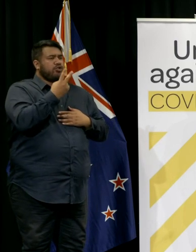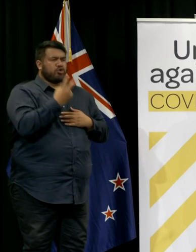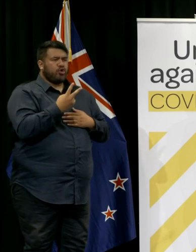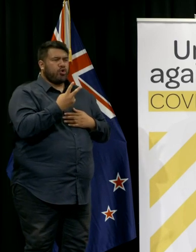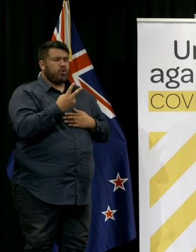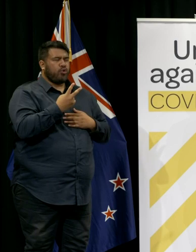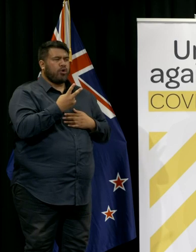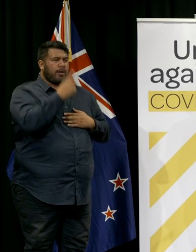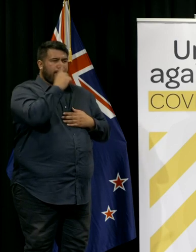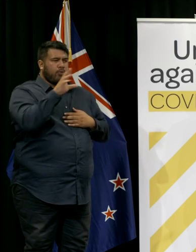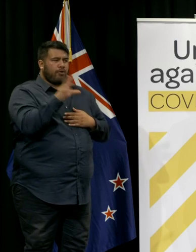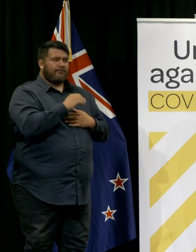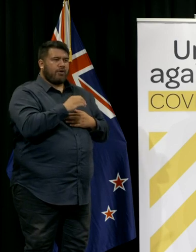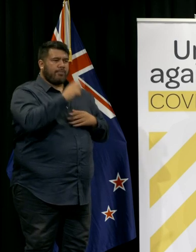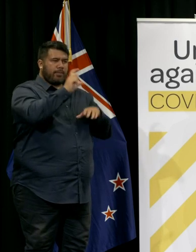other victims.